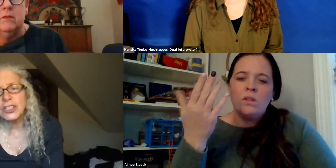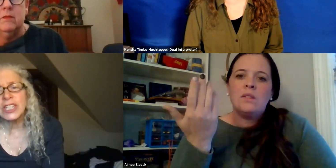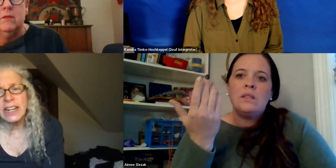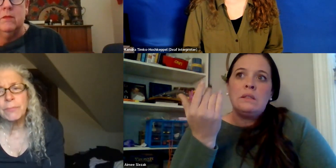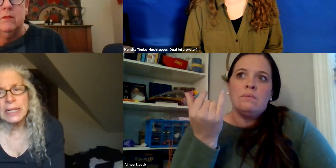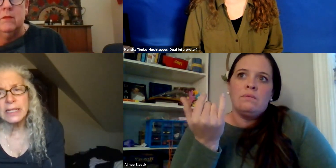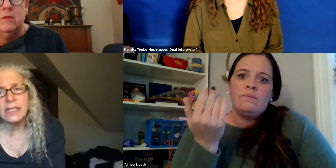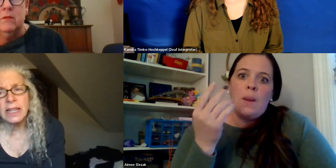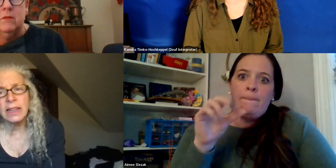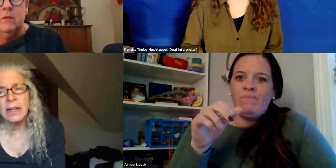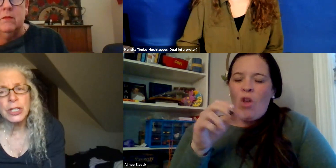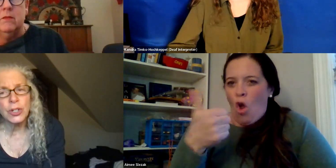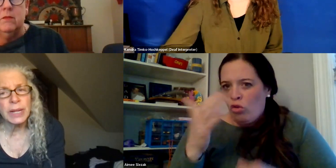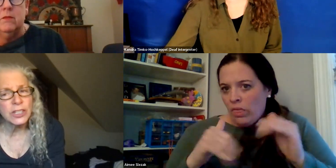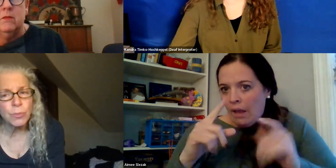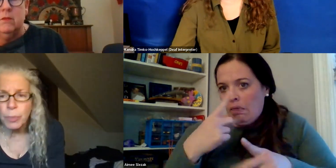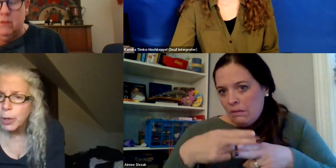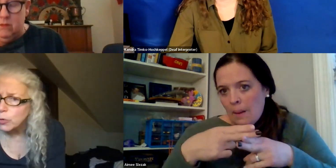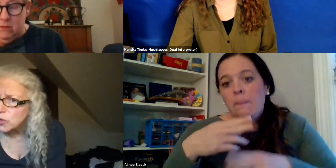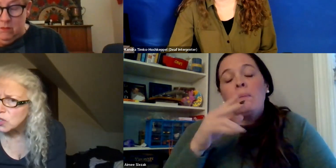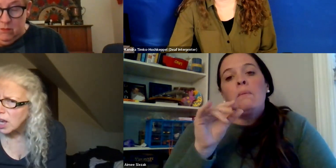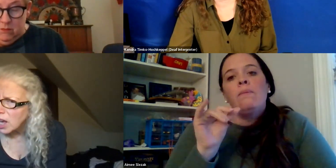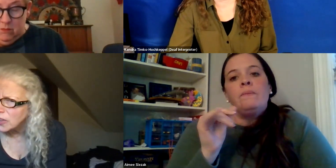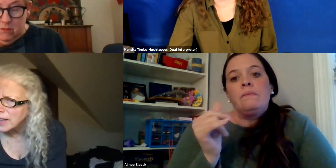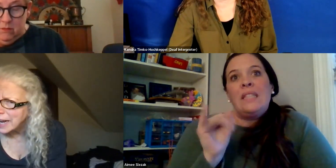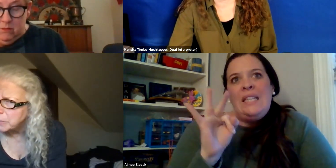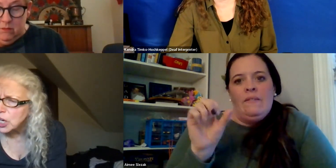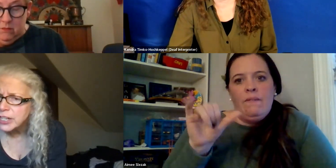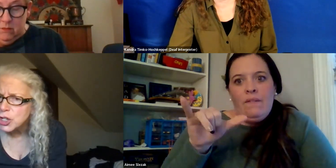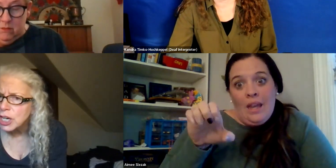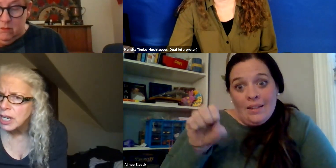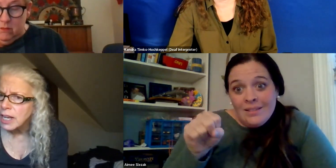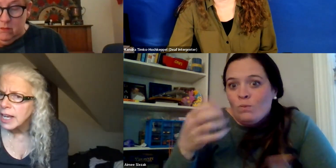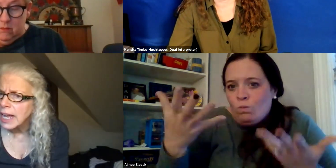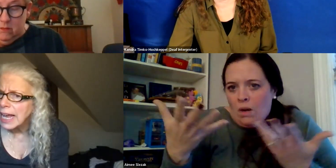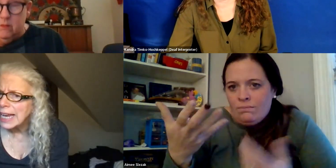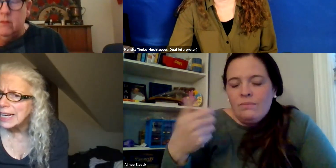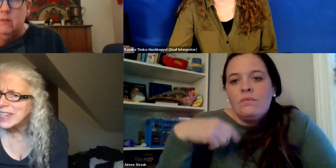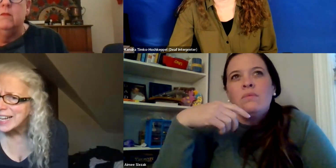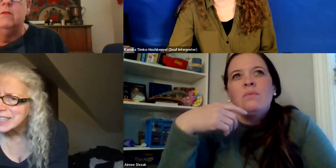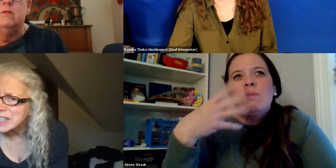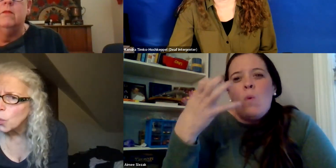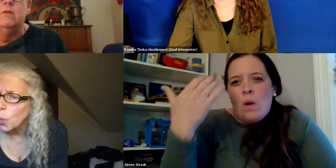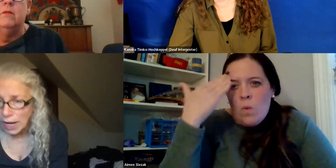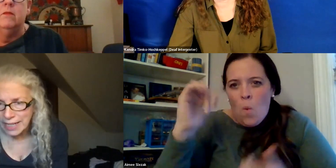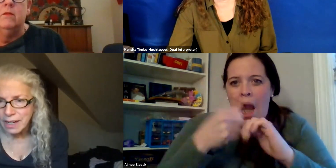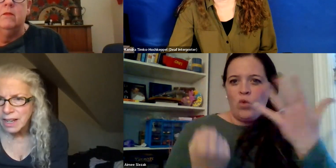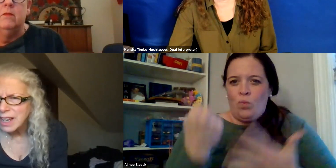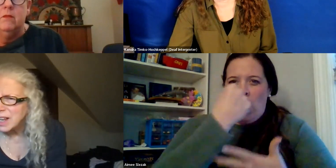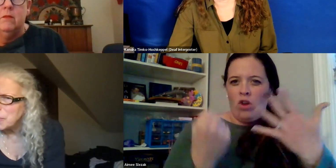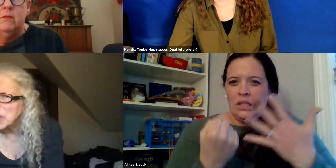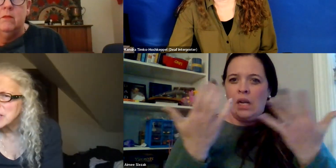other legislative bills that the commission plans to propose other than the name change. And if yes,